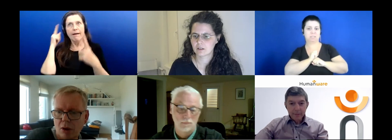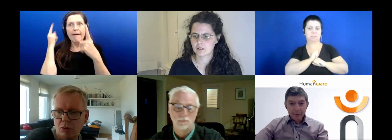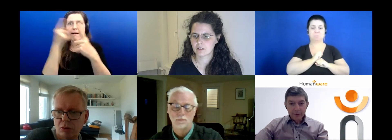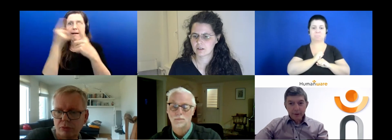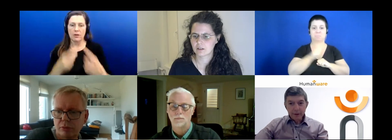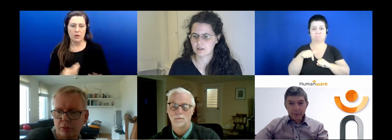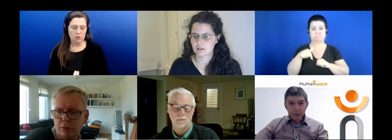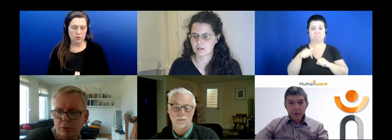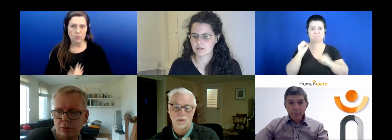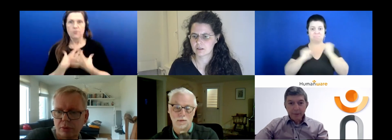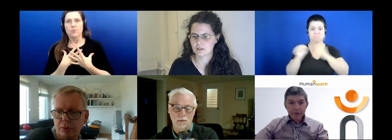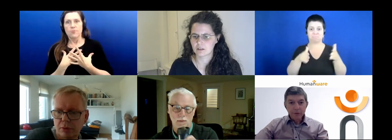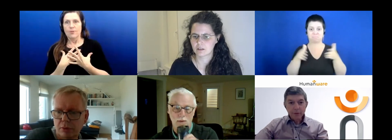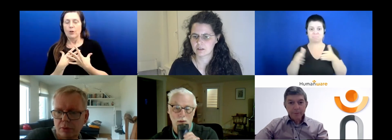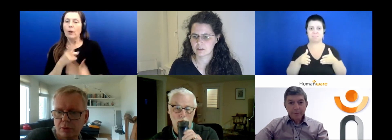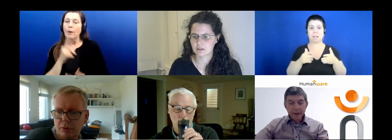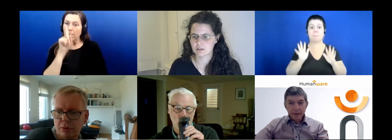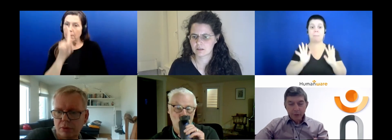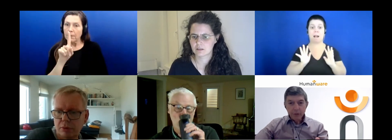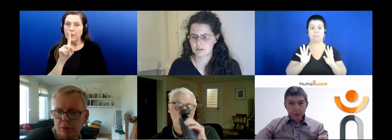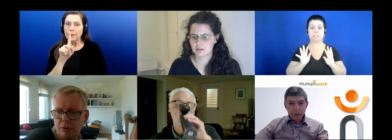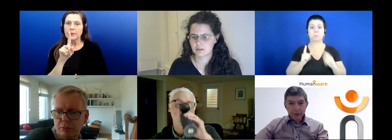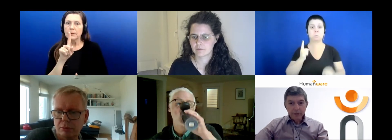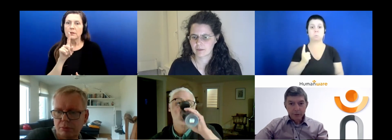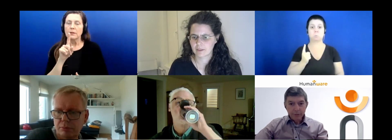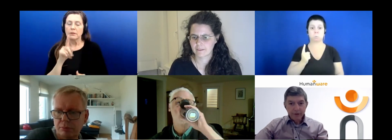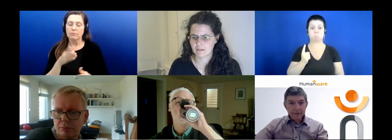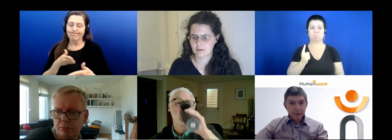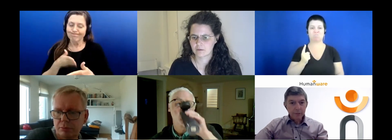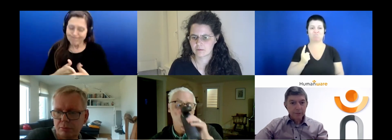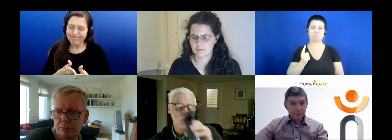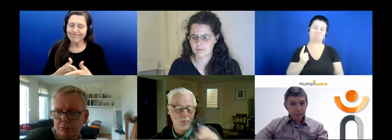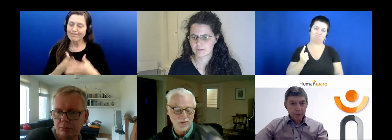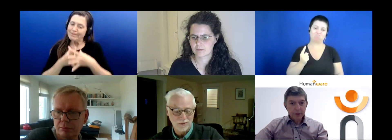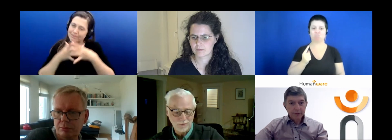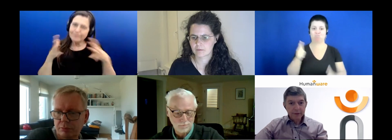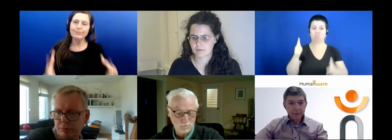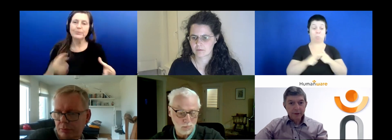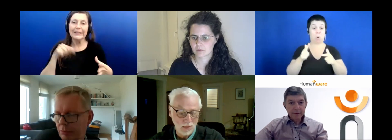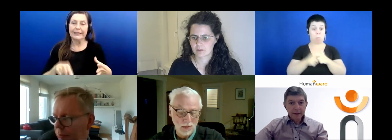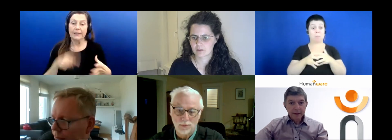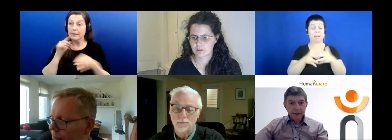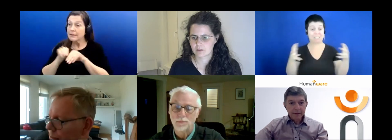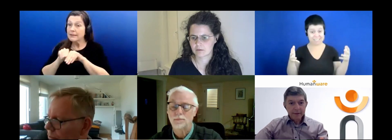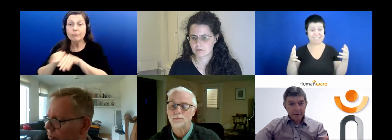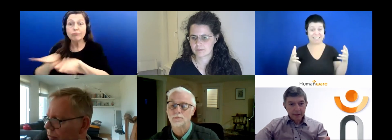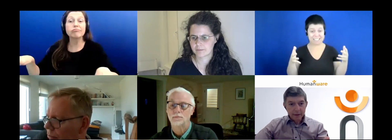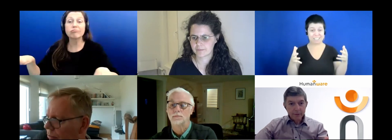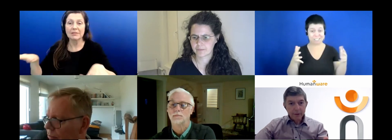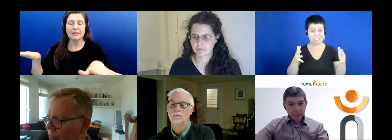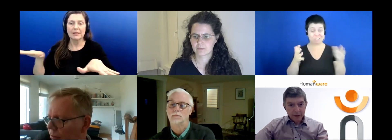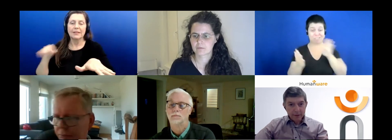manufacturers, but one of the major hurdle that you're going to face in terms of distribution of this device